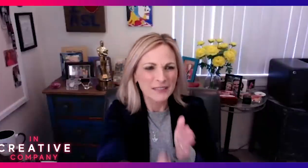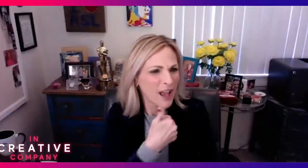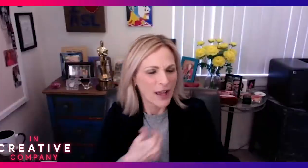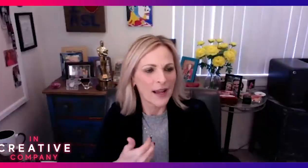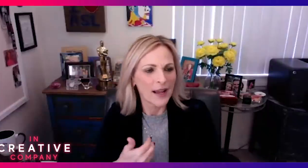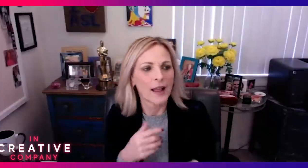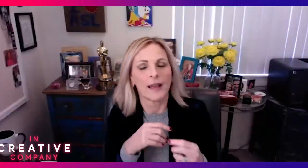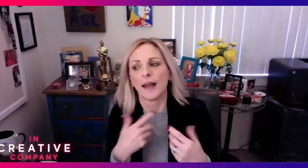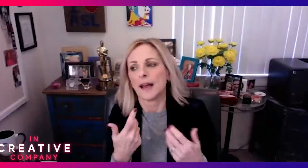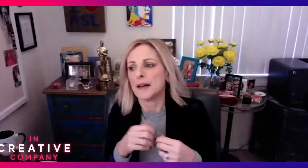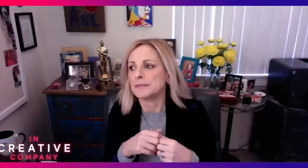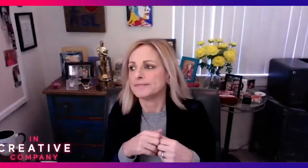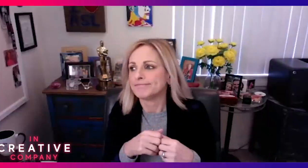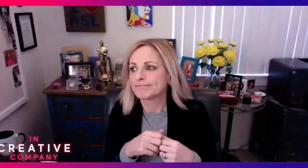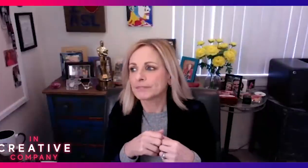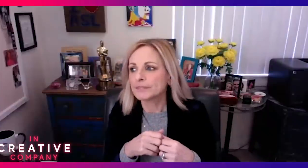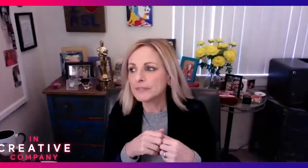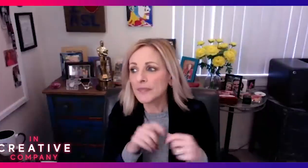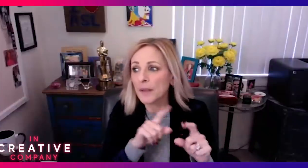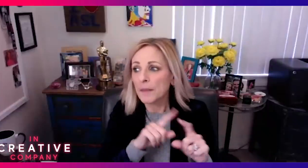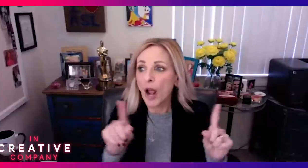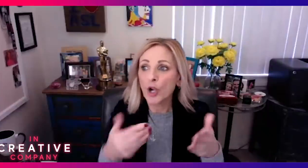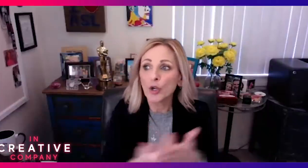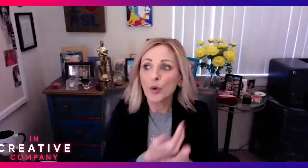family relationships. I mean, I think that,